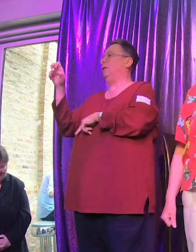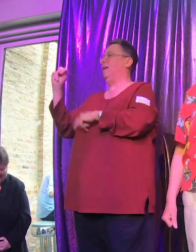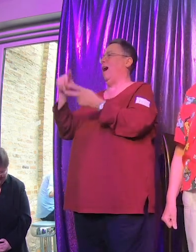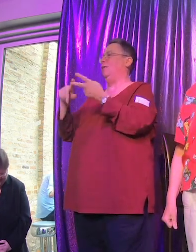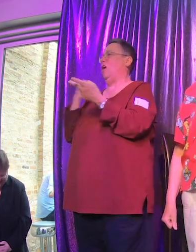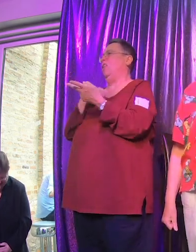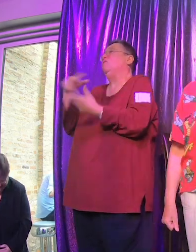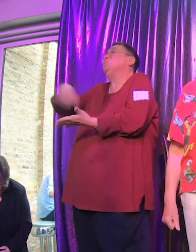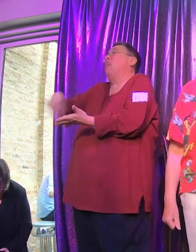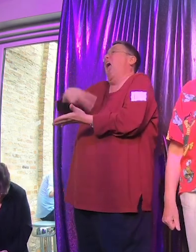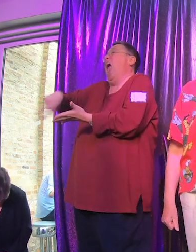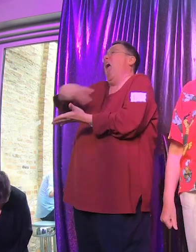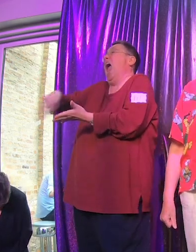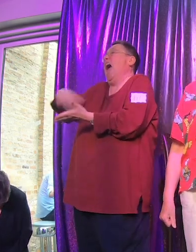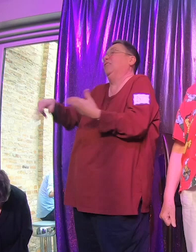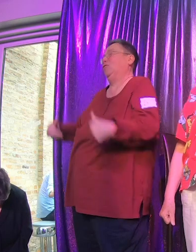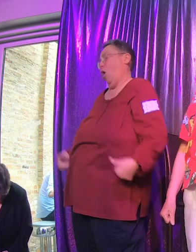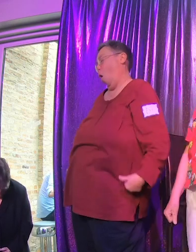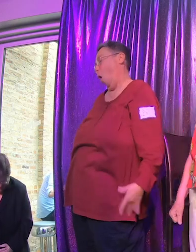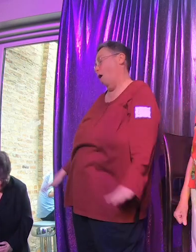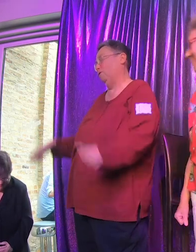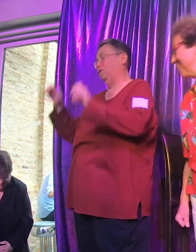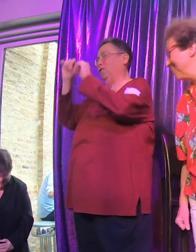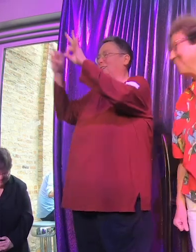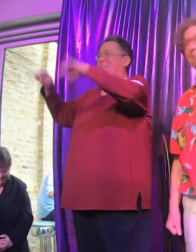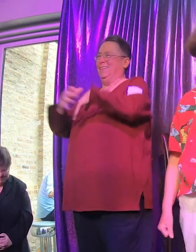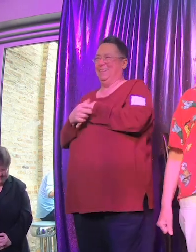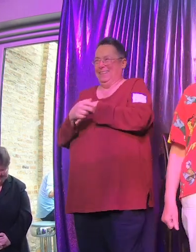dance her pants off.